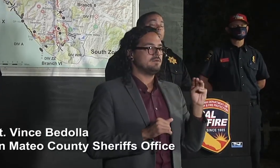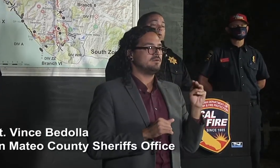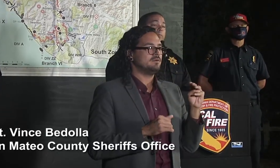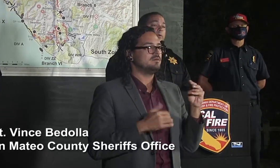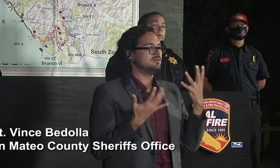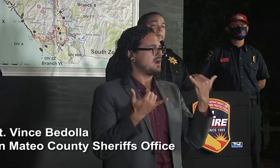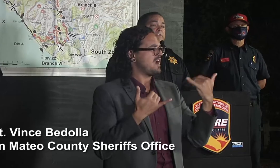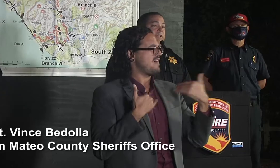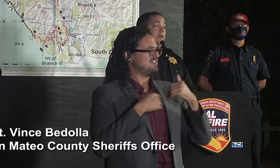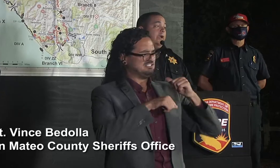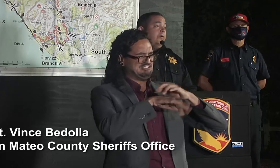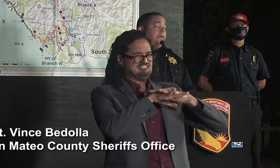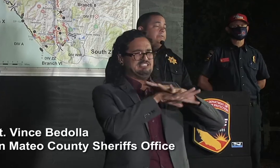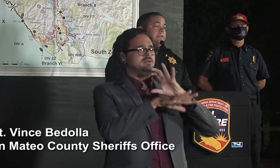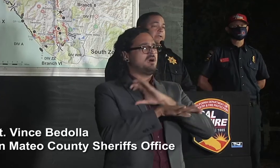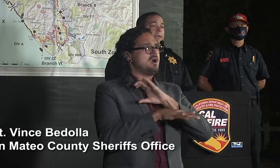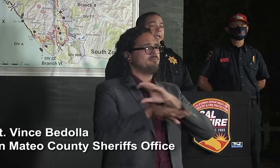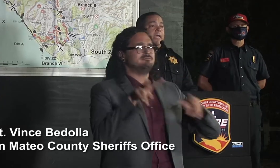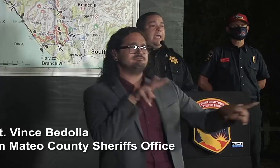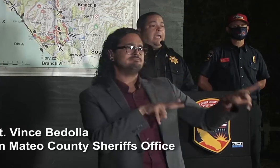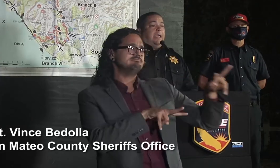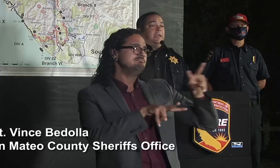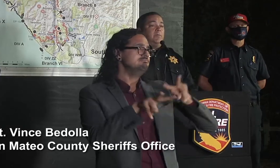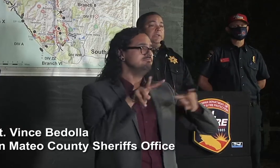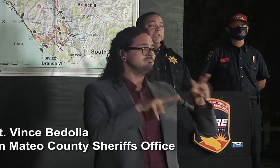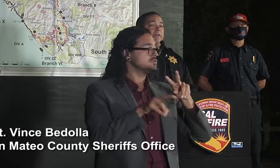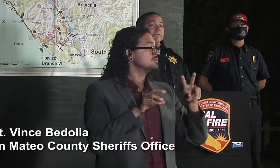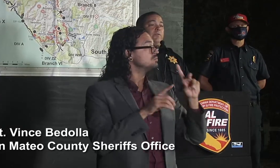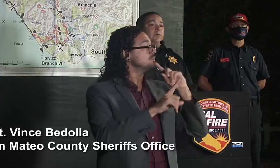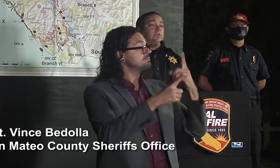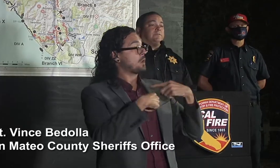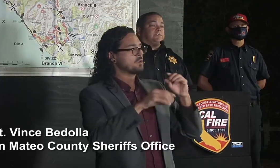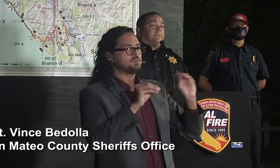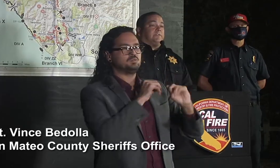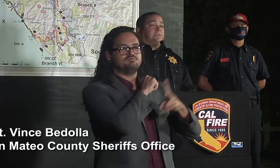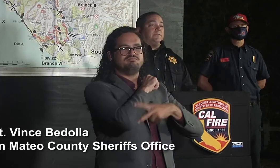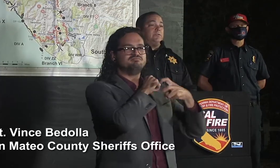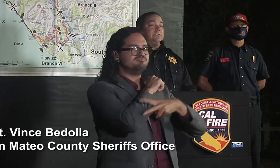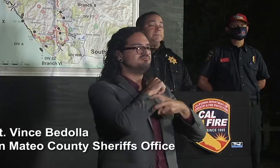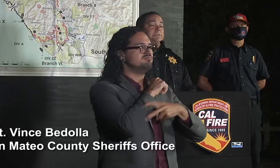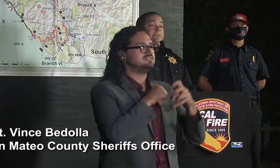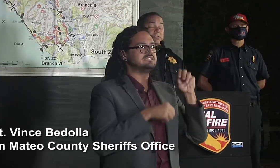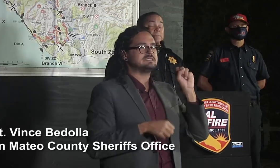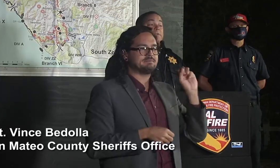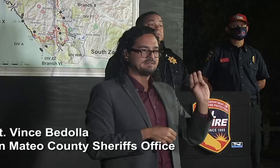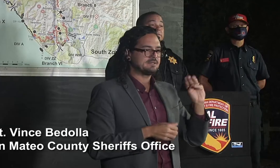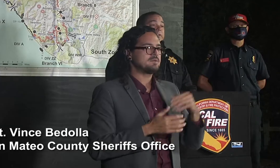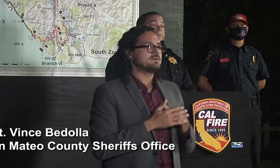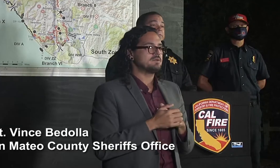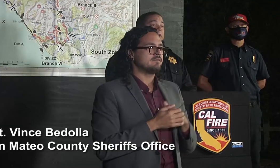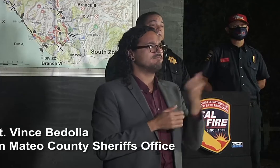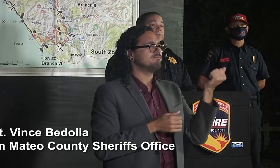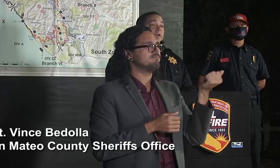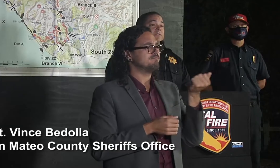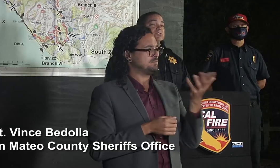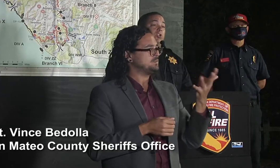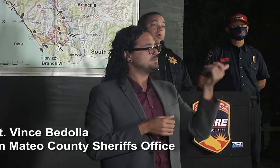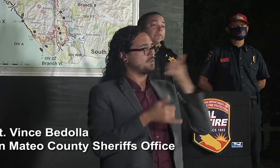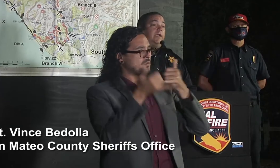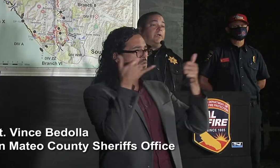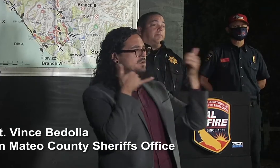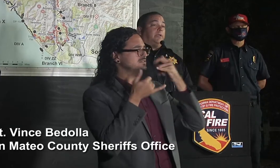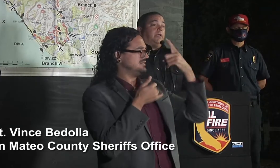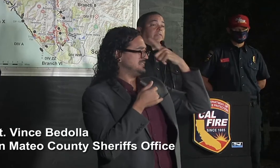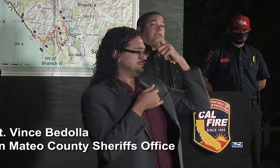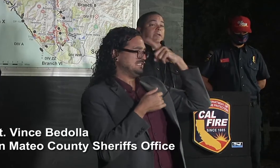no reported burglaries in our areas. And we did have a few calls for service for suspicious vehicles, that is driving slow